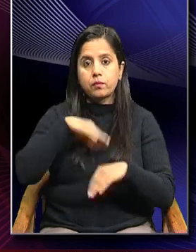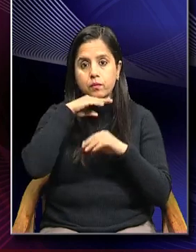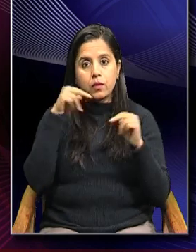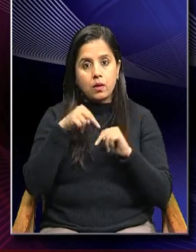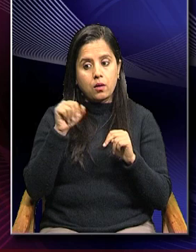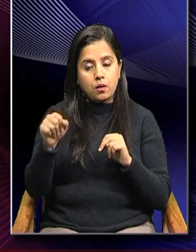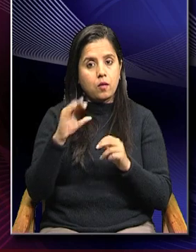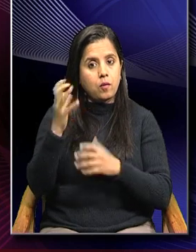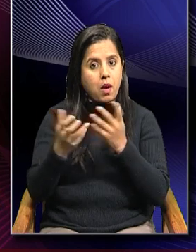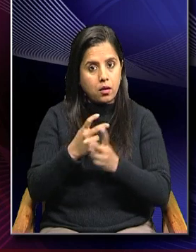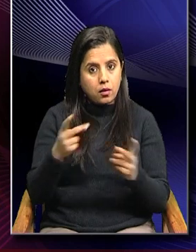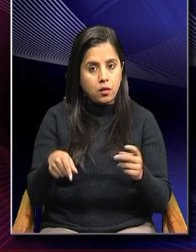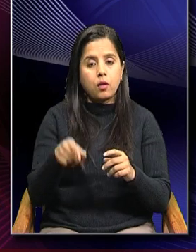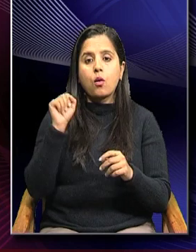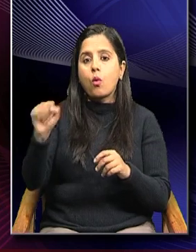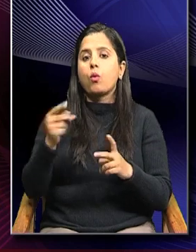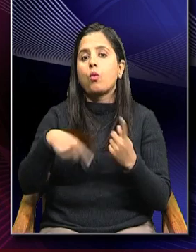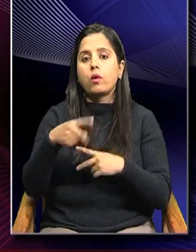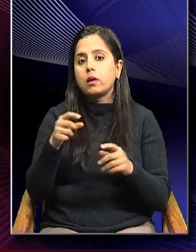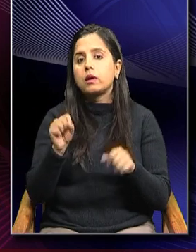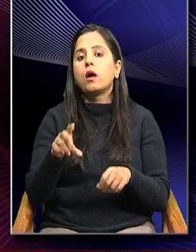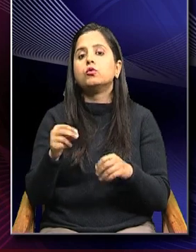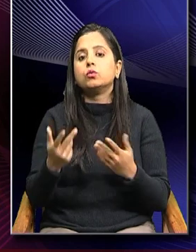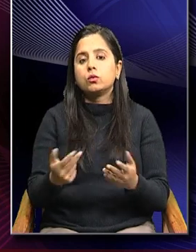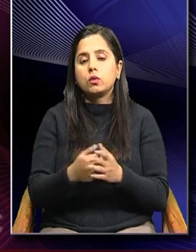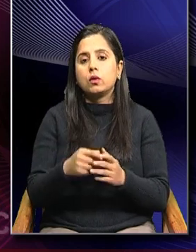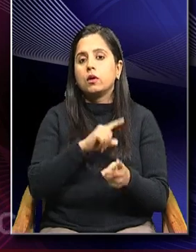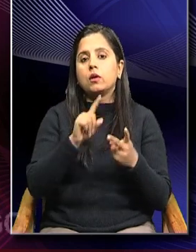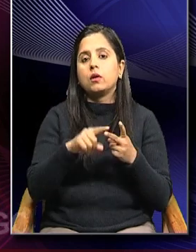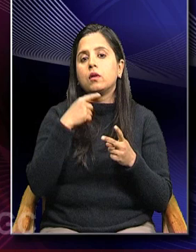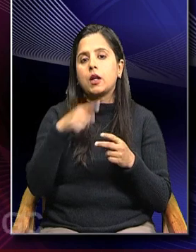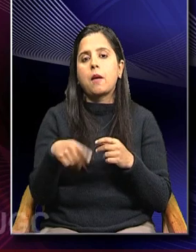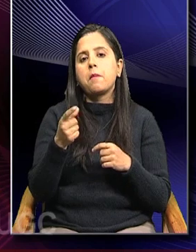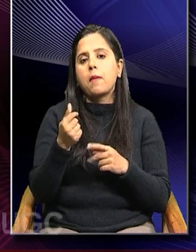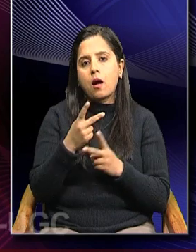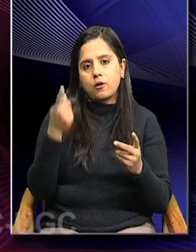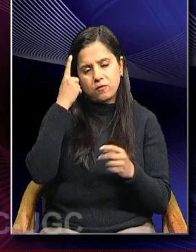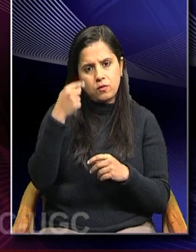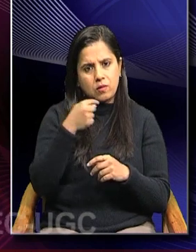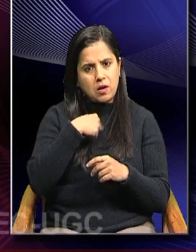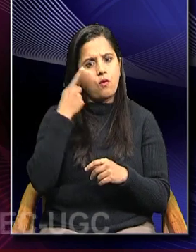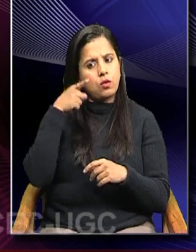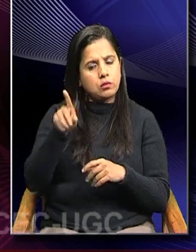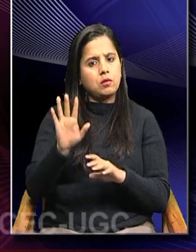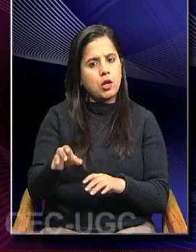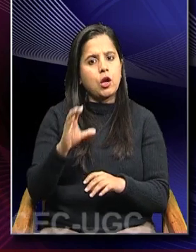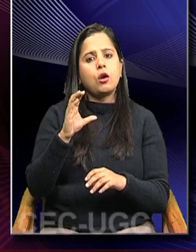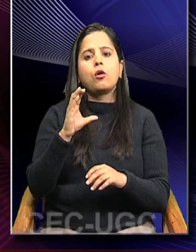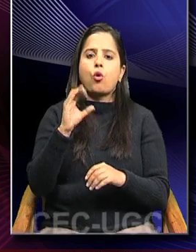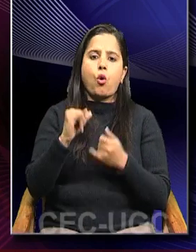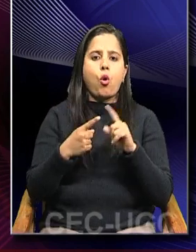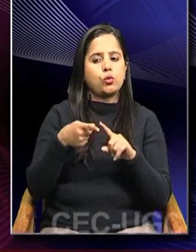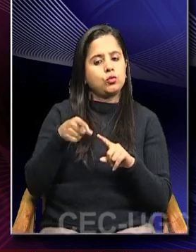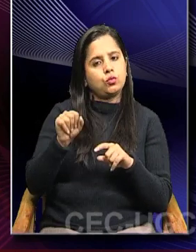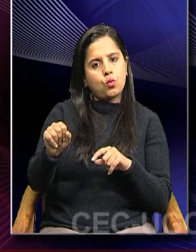of my customers or potential customers or not. And the second one is price for me, but for them it is cost to the customers, what